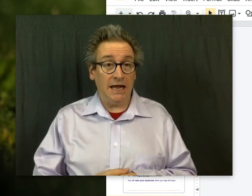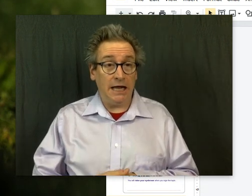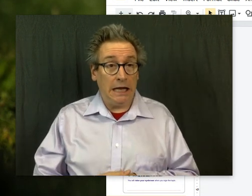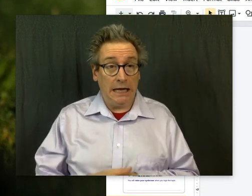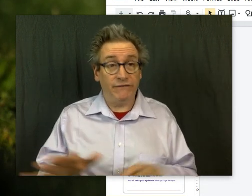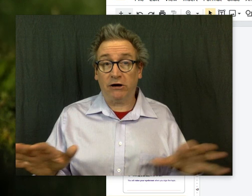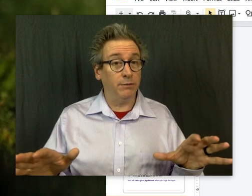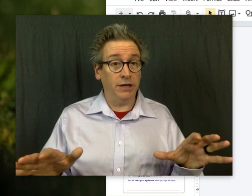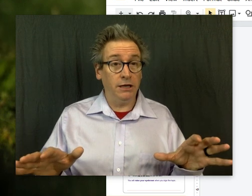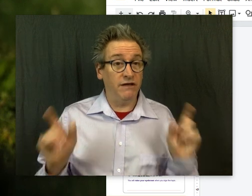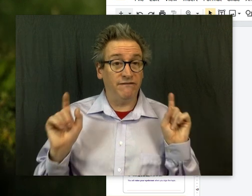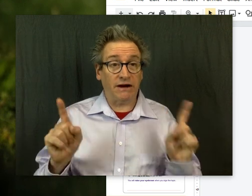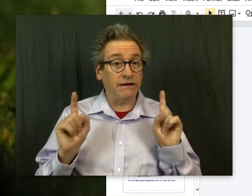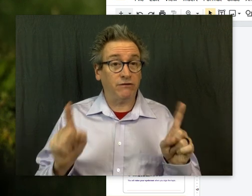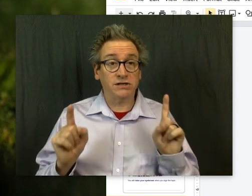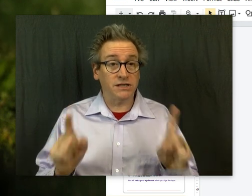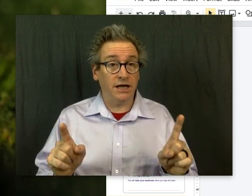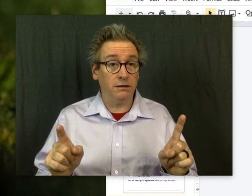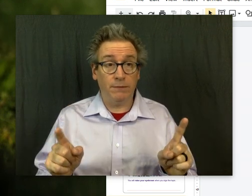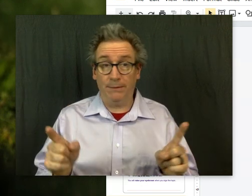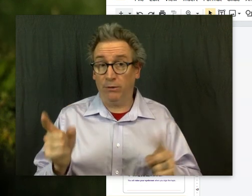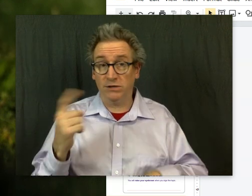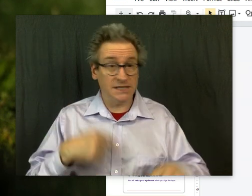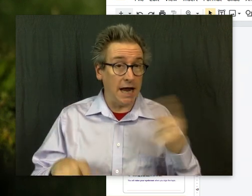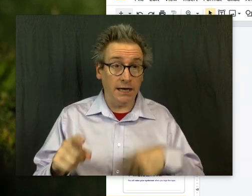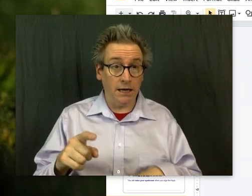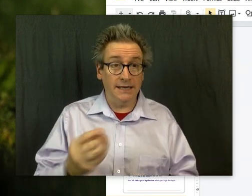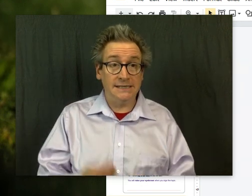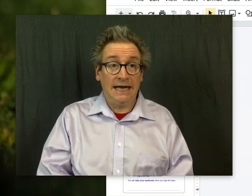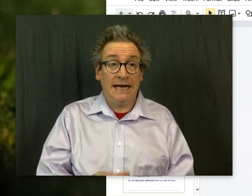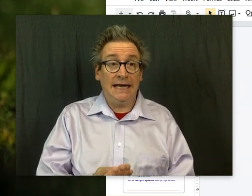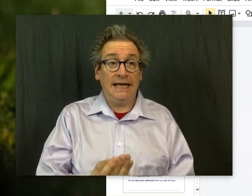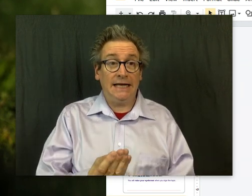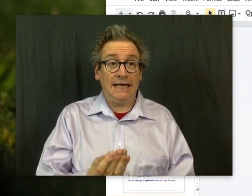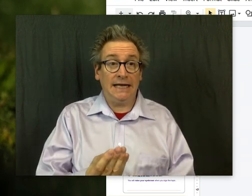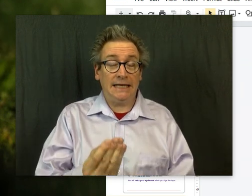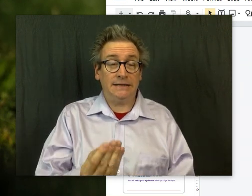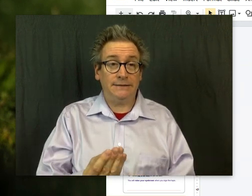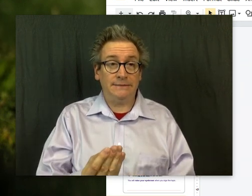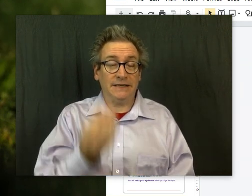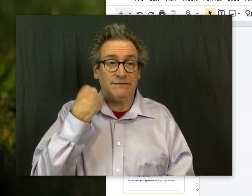And invariably, the very first thing people sign is